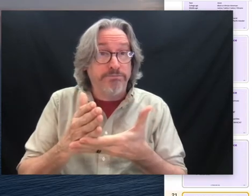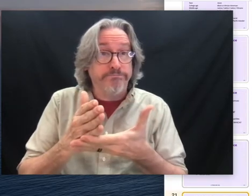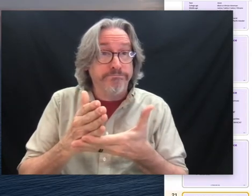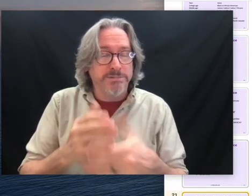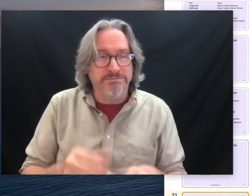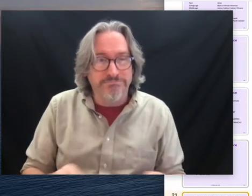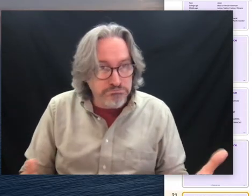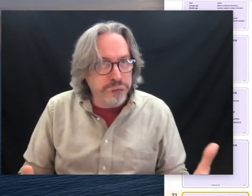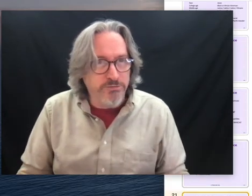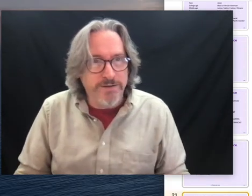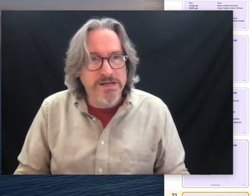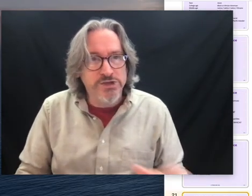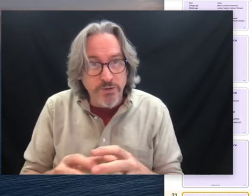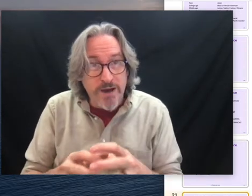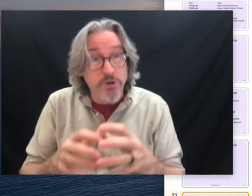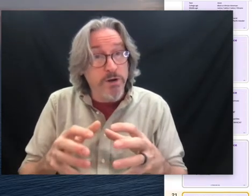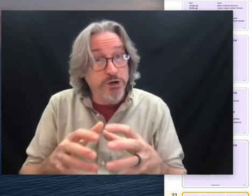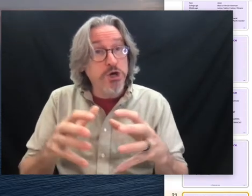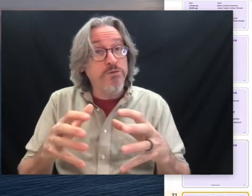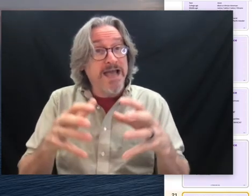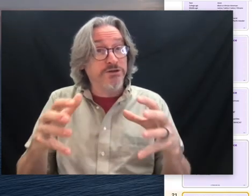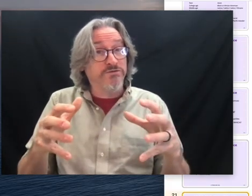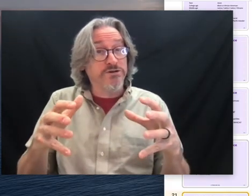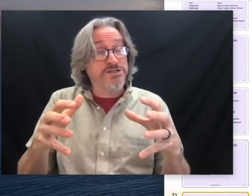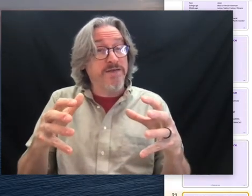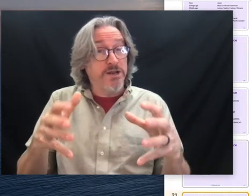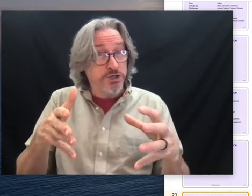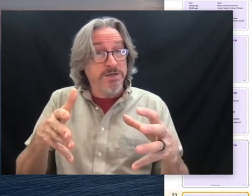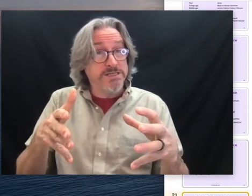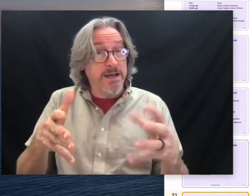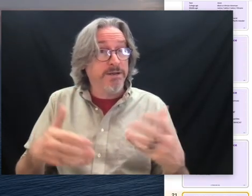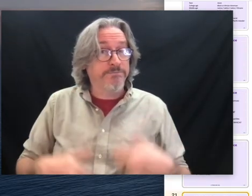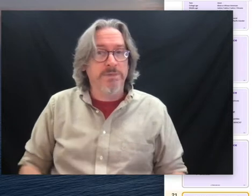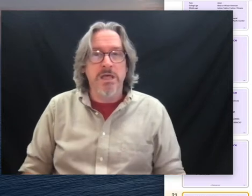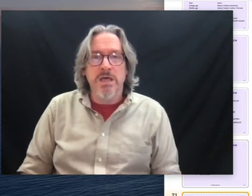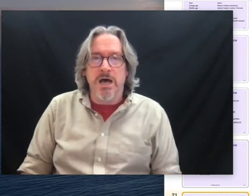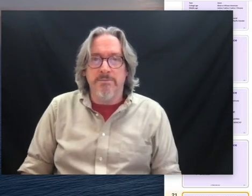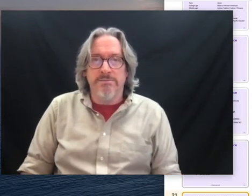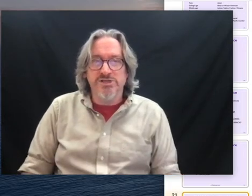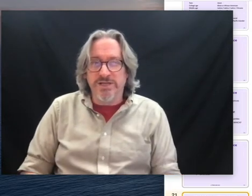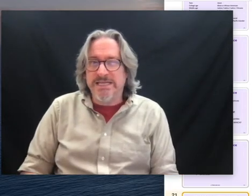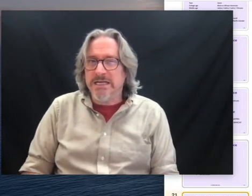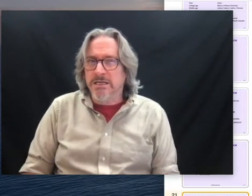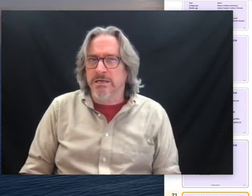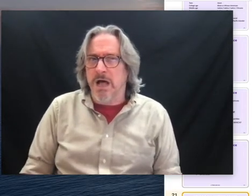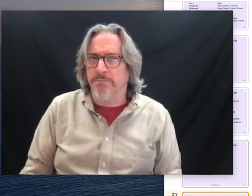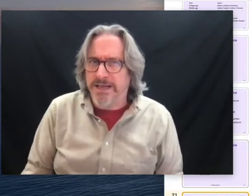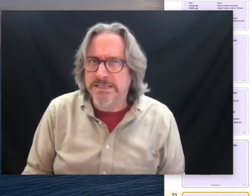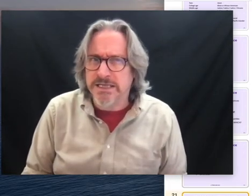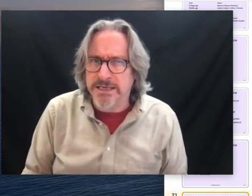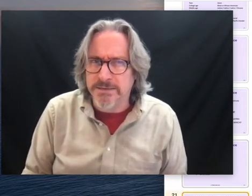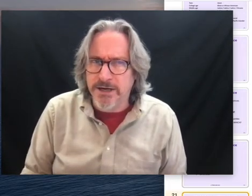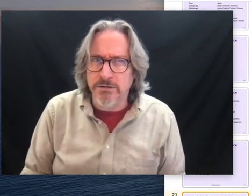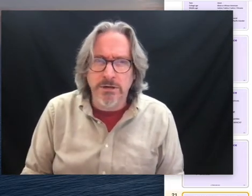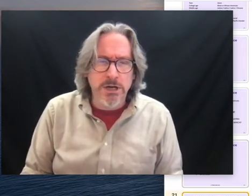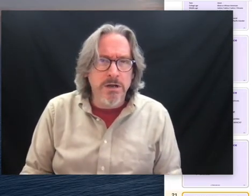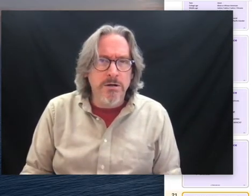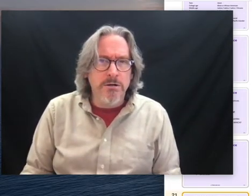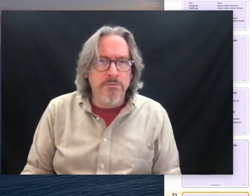stop. Right. So you want to show the action first and then show it stopping. So that's getting a little complex to think